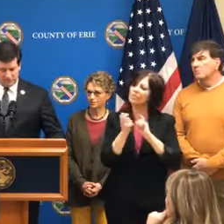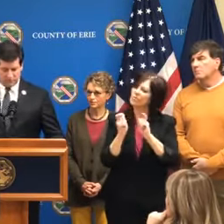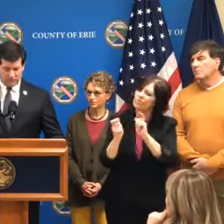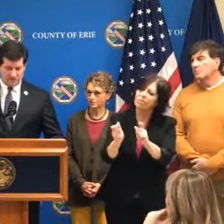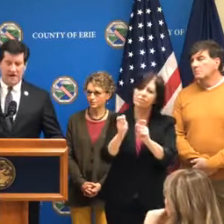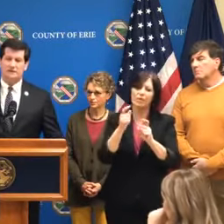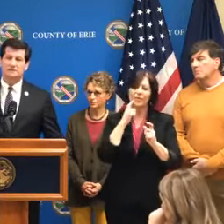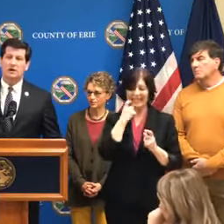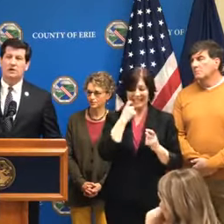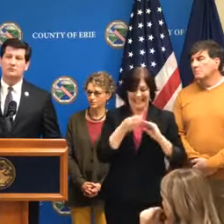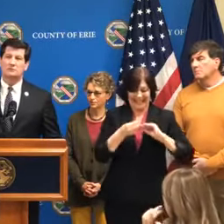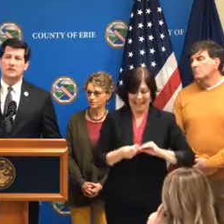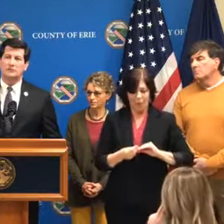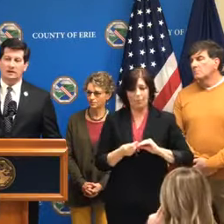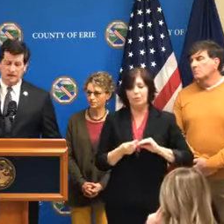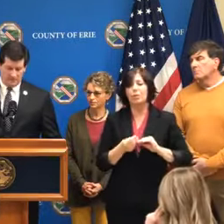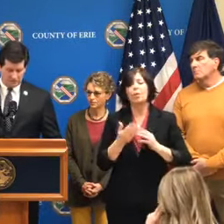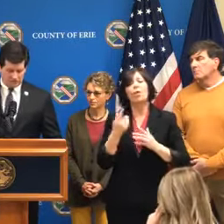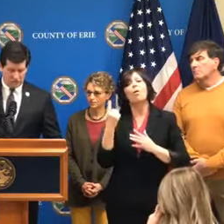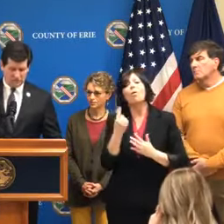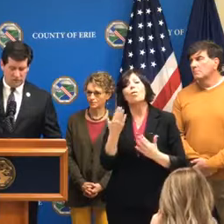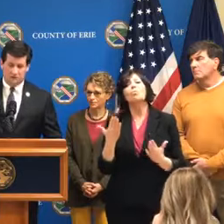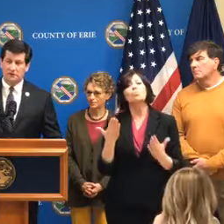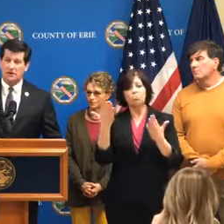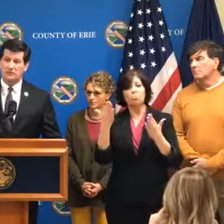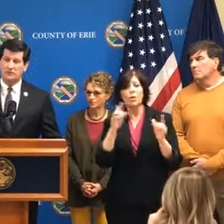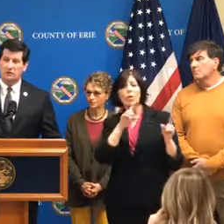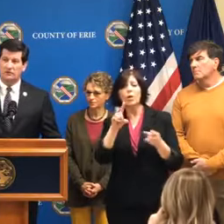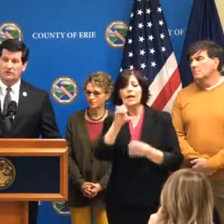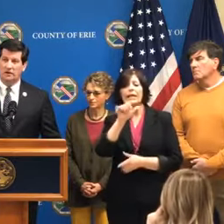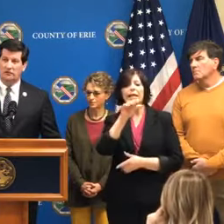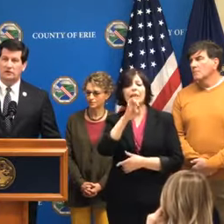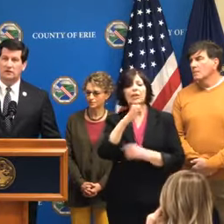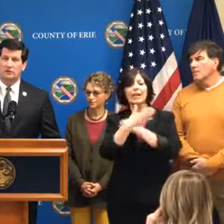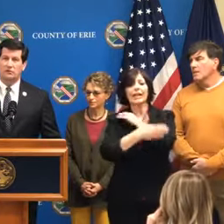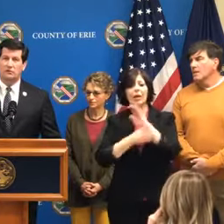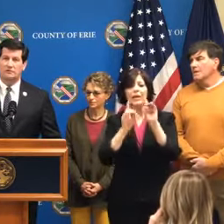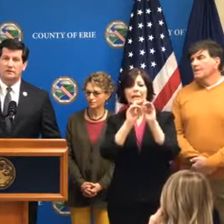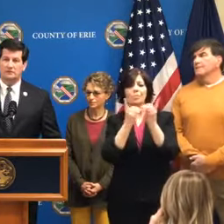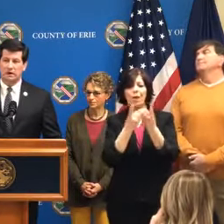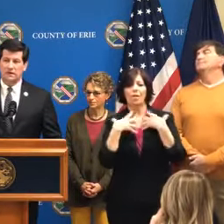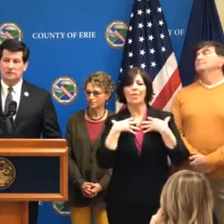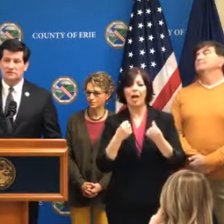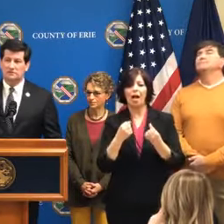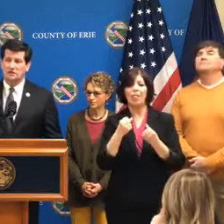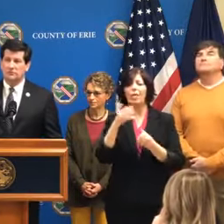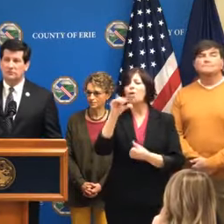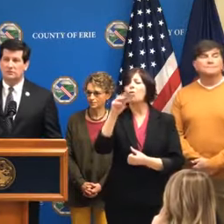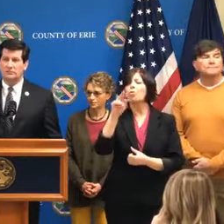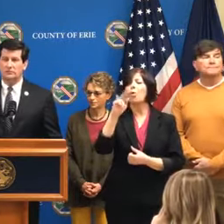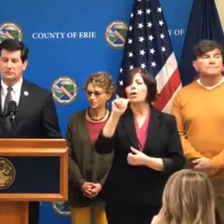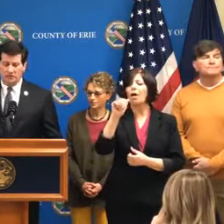latest numbers and our guidance, we always recommend that you go to our Erie County Department of Health coronavirus page, which